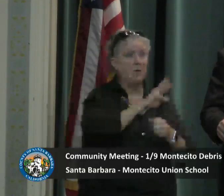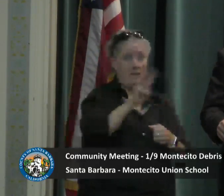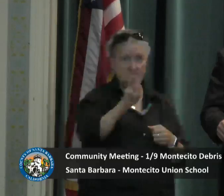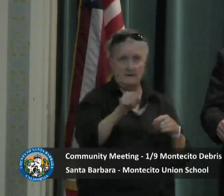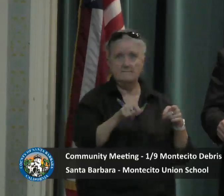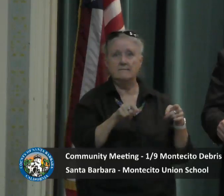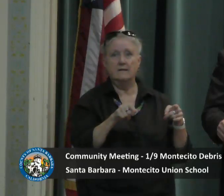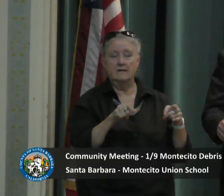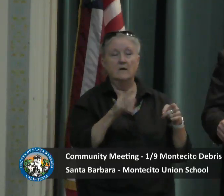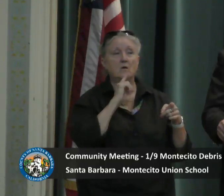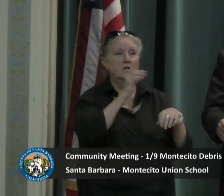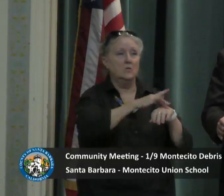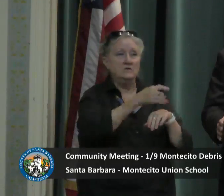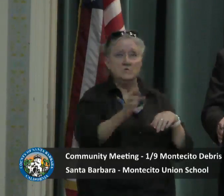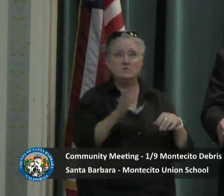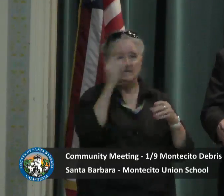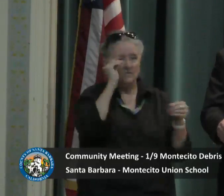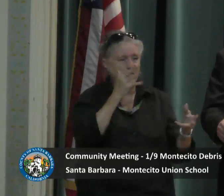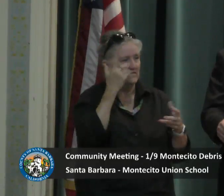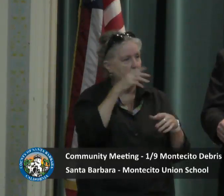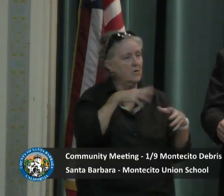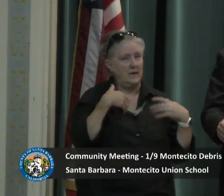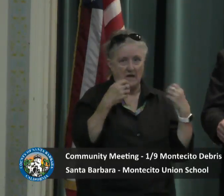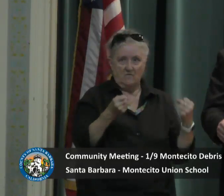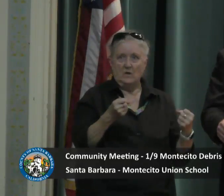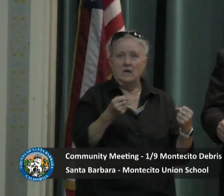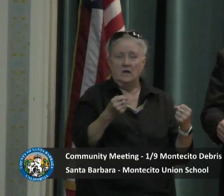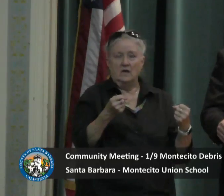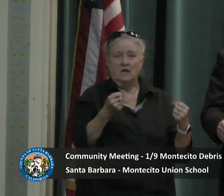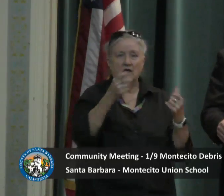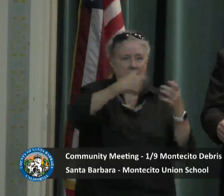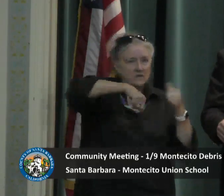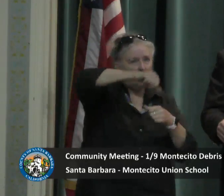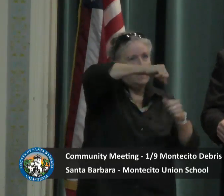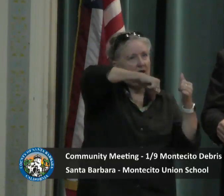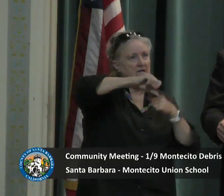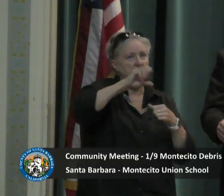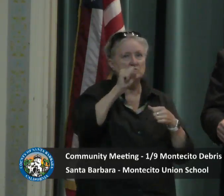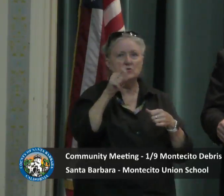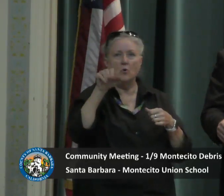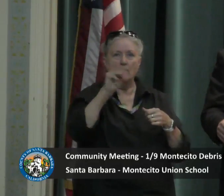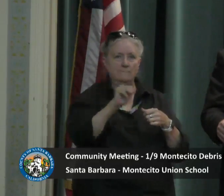with resource information for recovery, the interactive storm map,